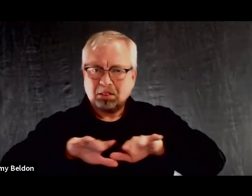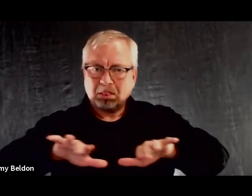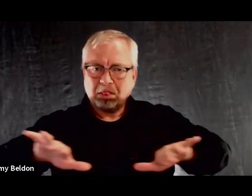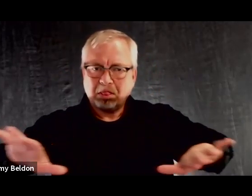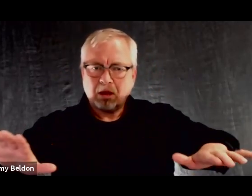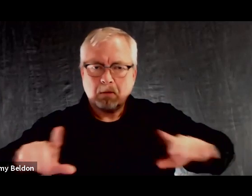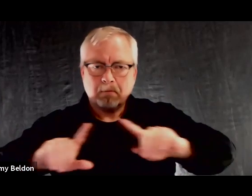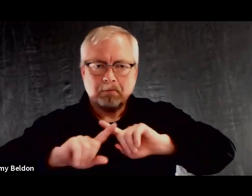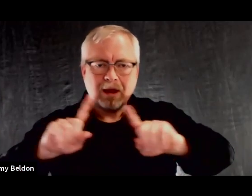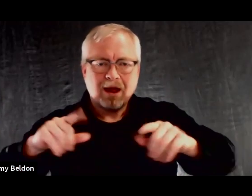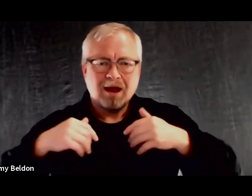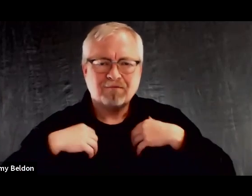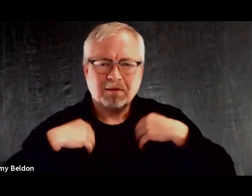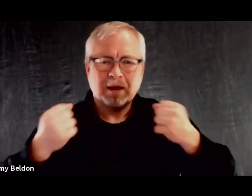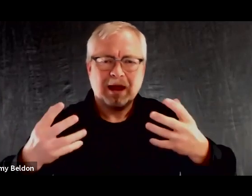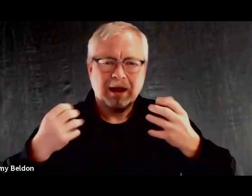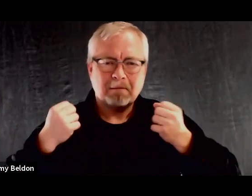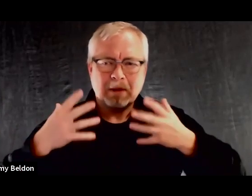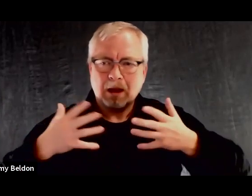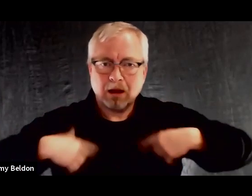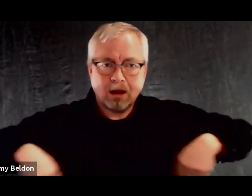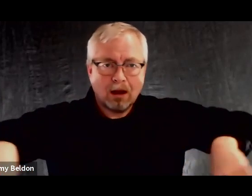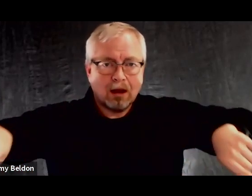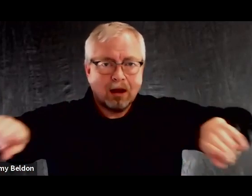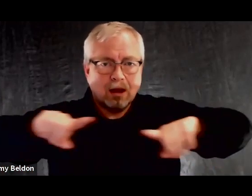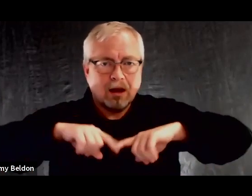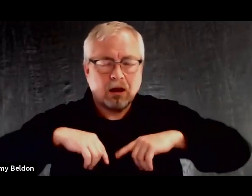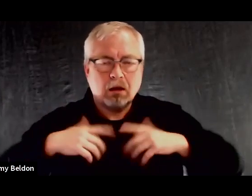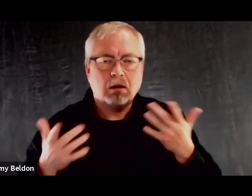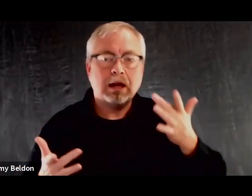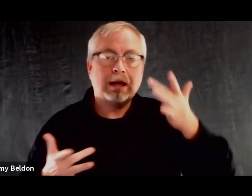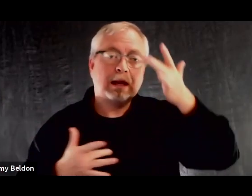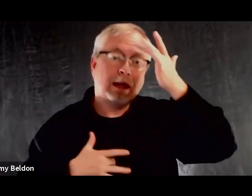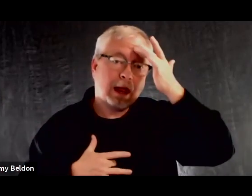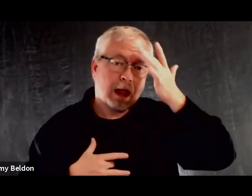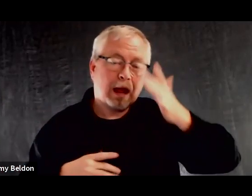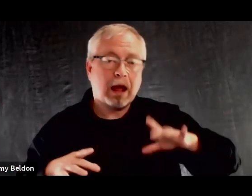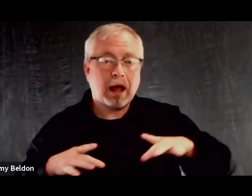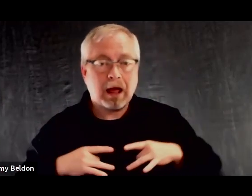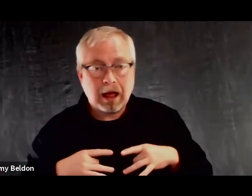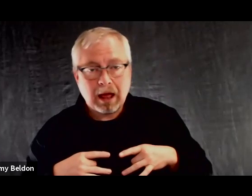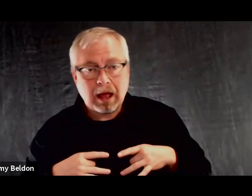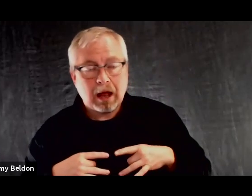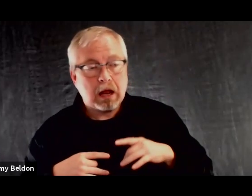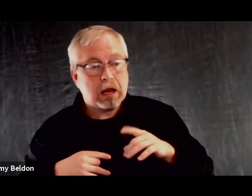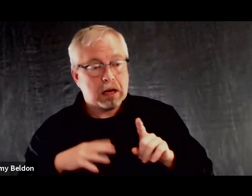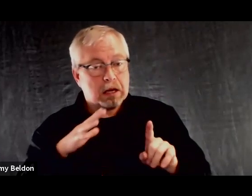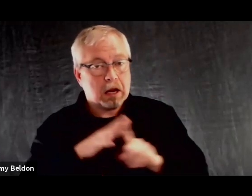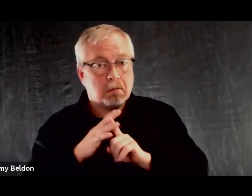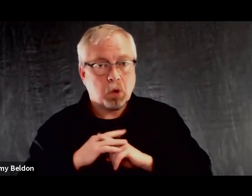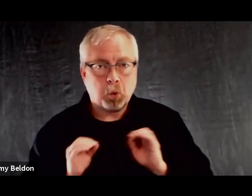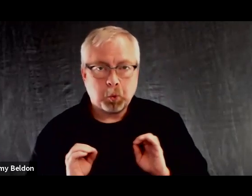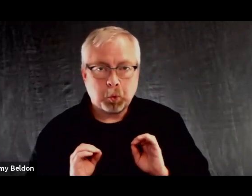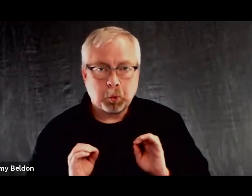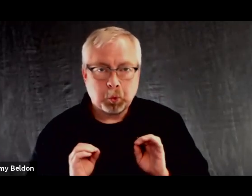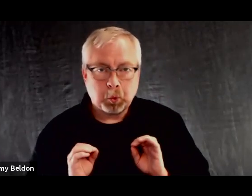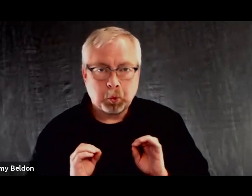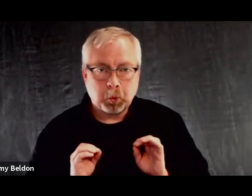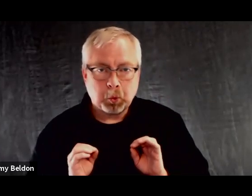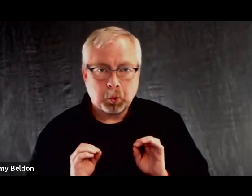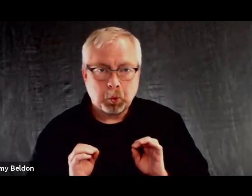other illnesses that cause similar symptoms. I think we've acknowledged that, the